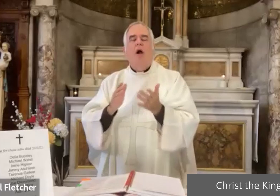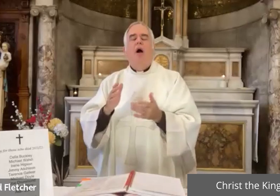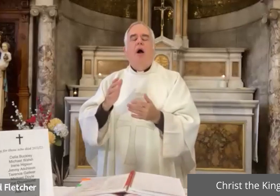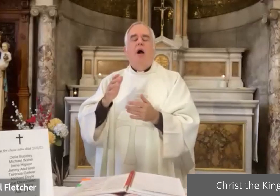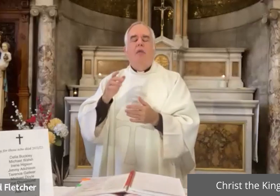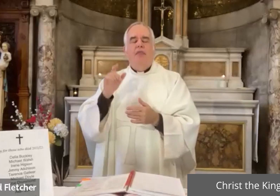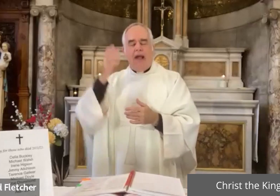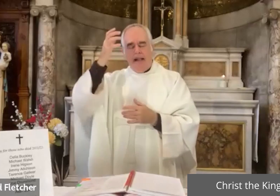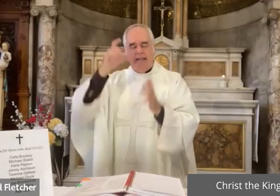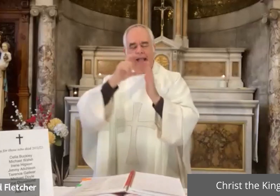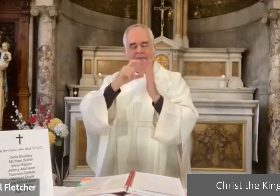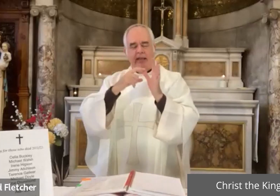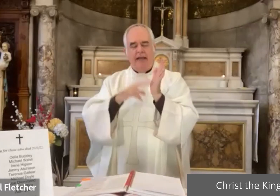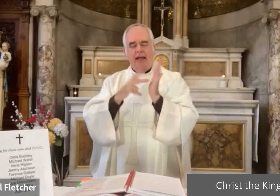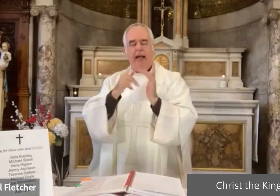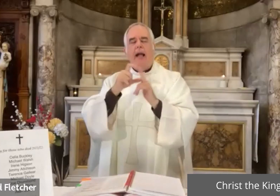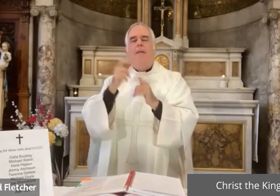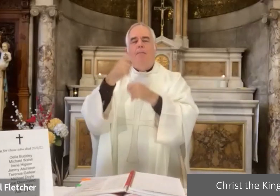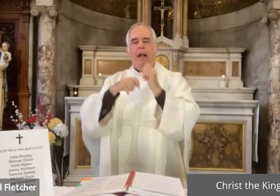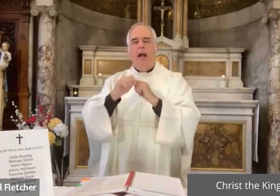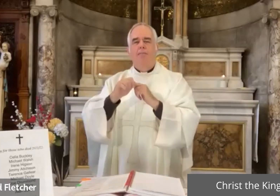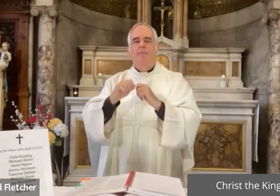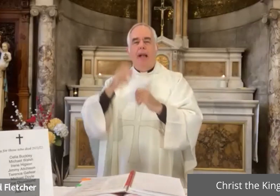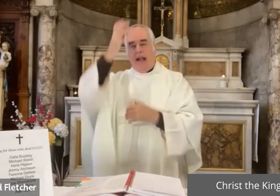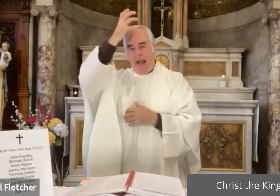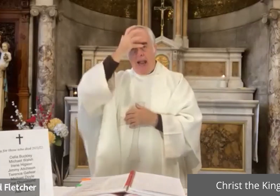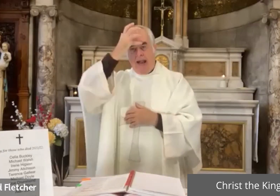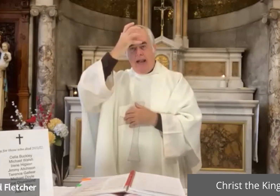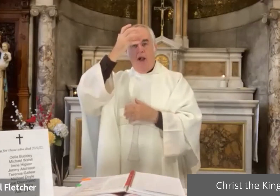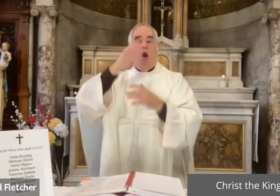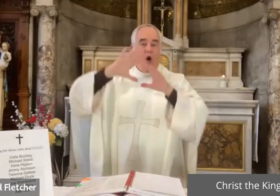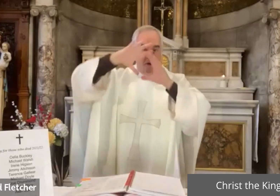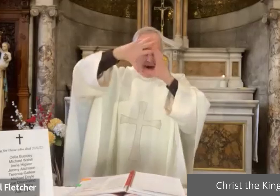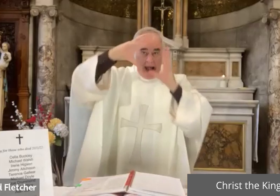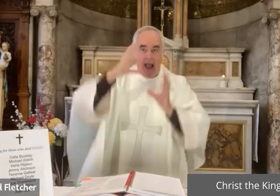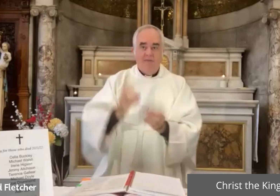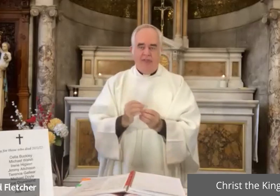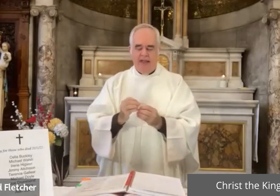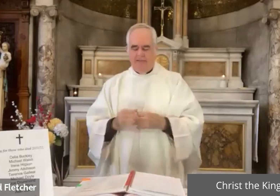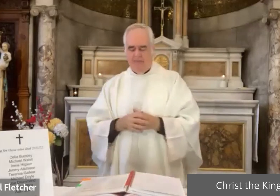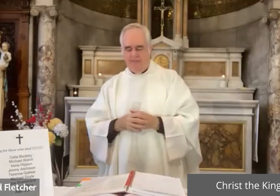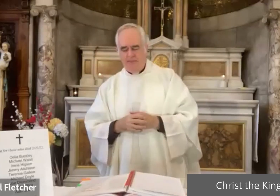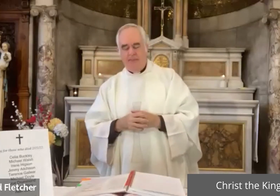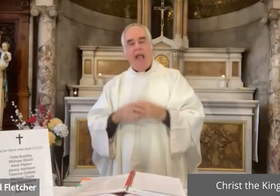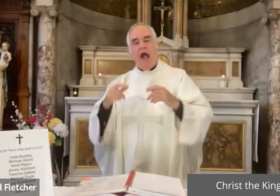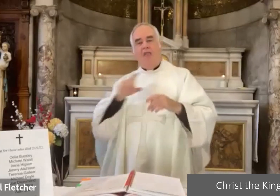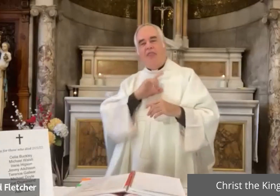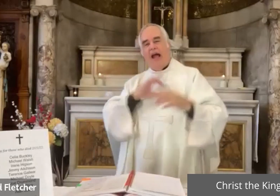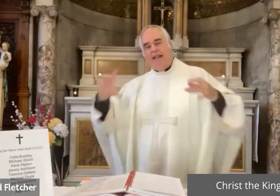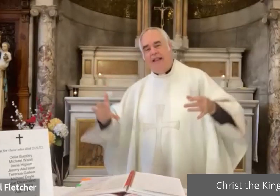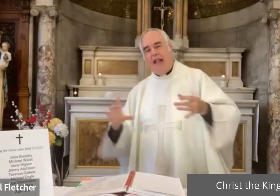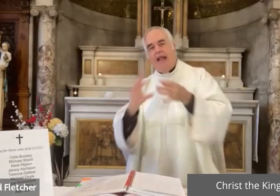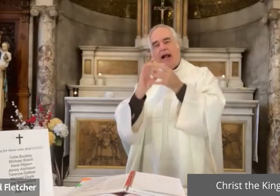all that David become king of everything.